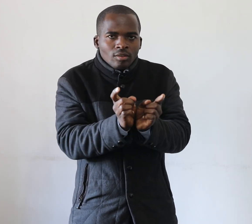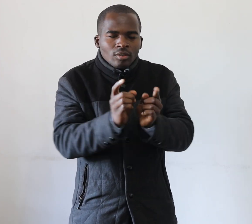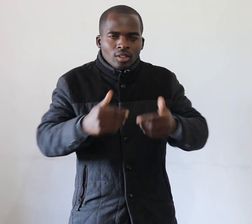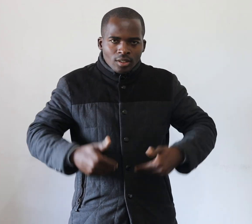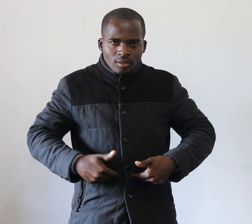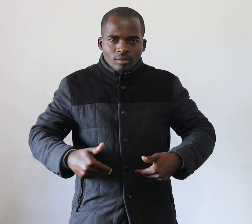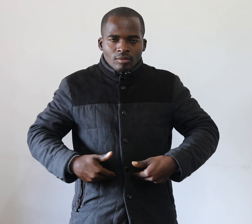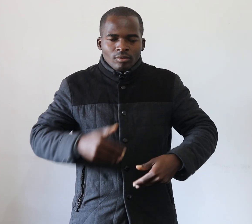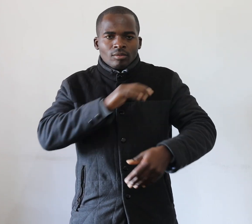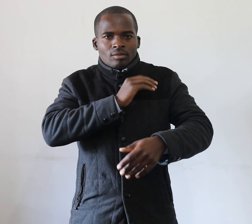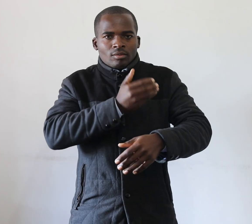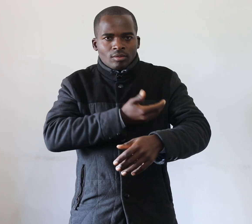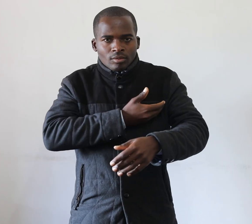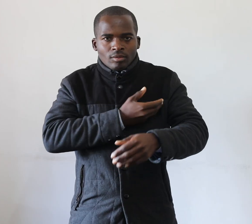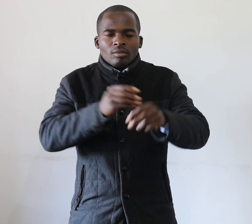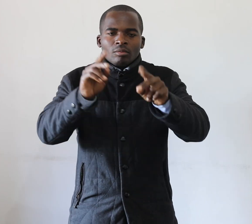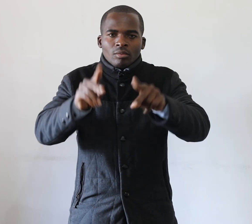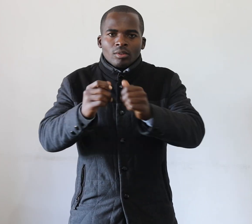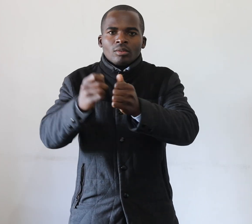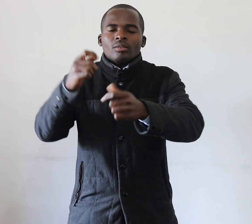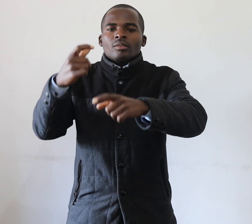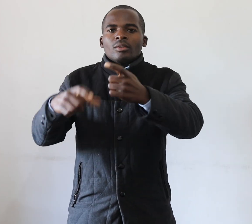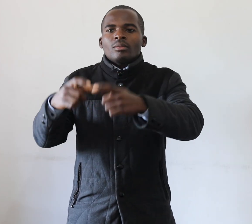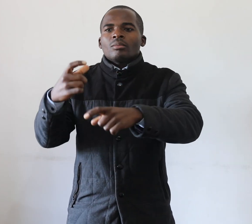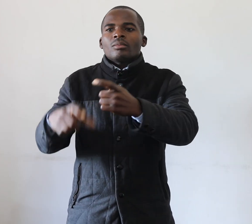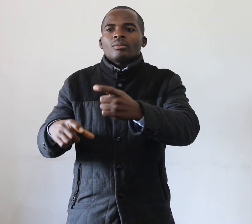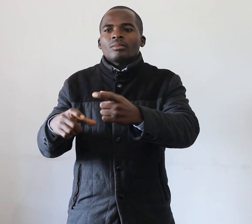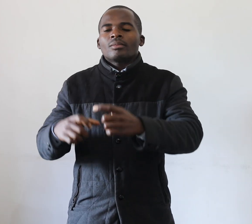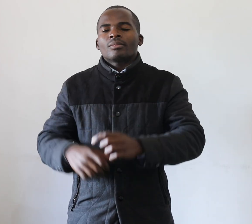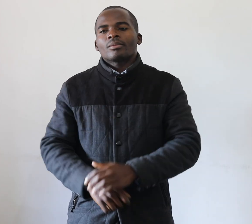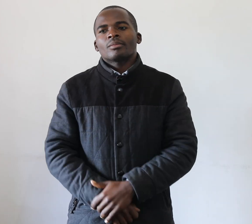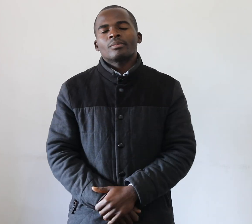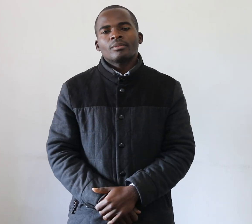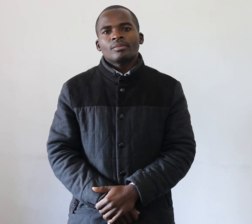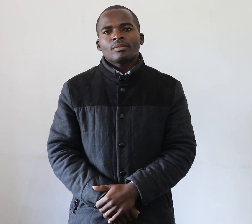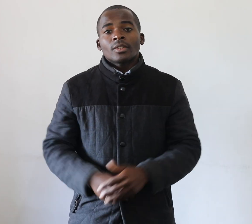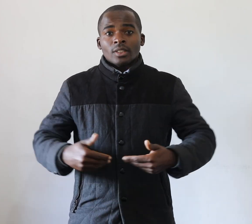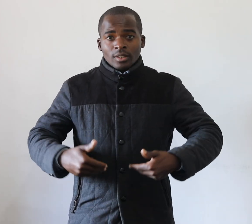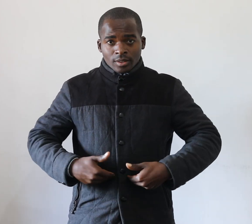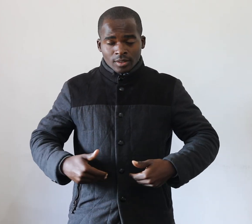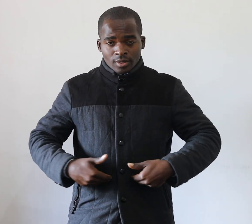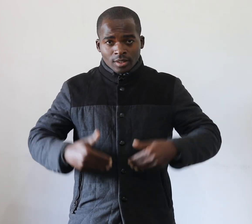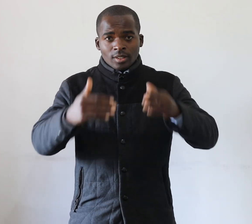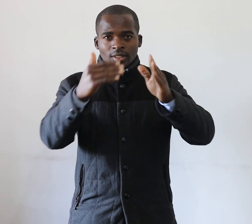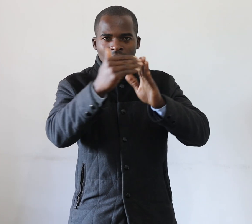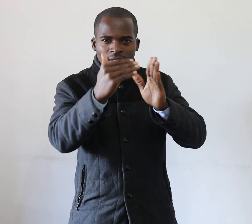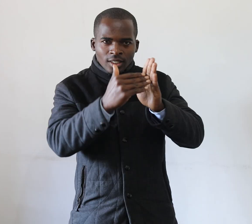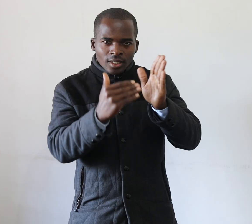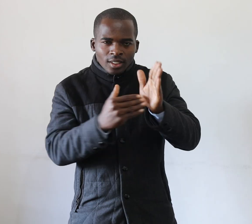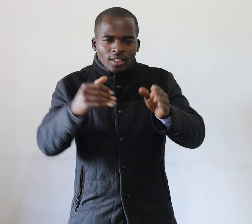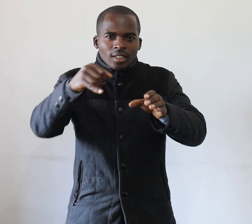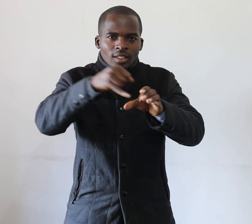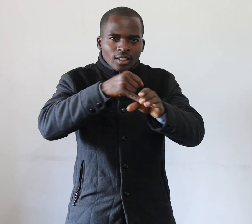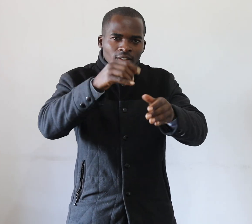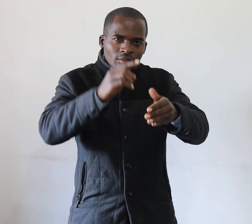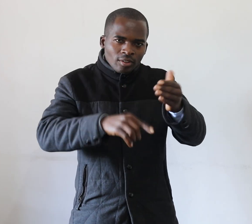youths, and persons with disabilities. The youth list must include candidates who are